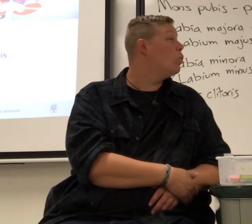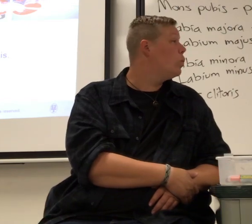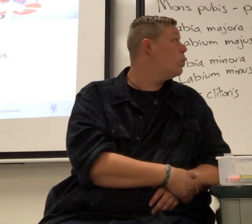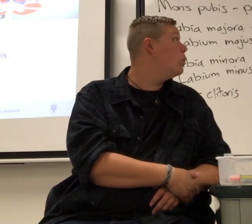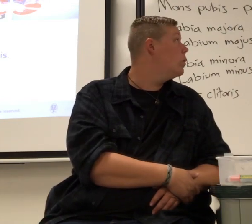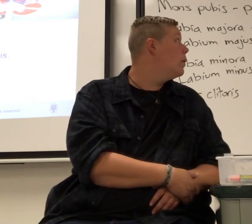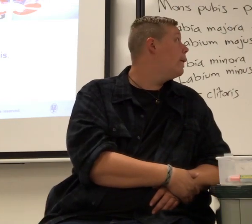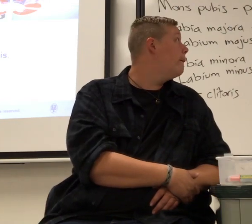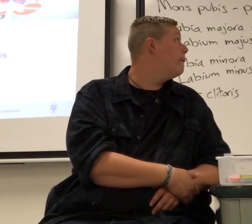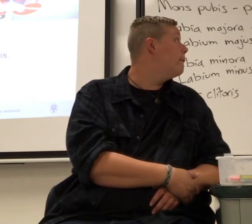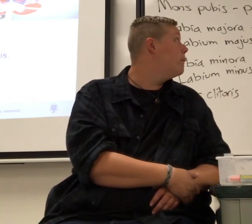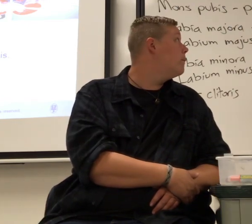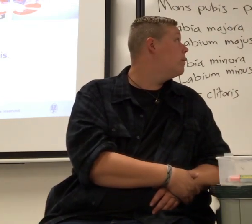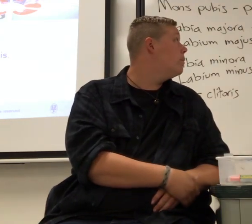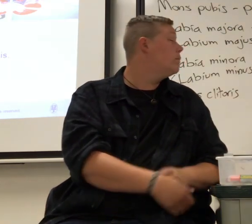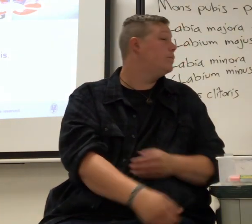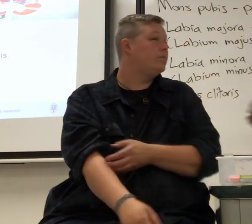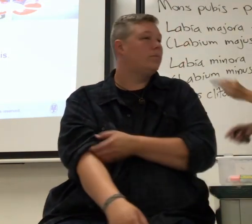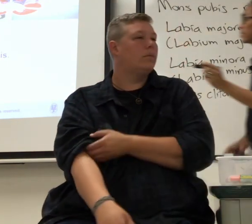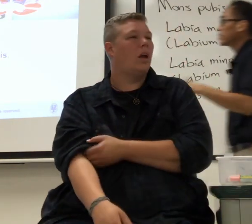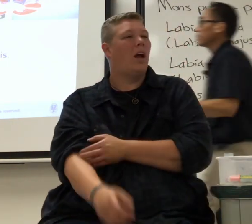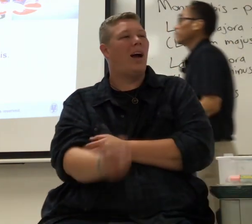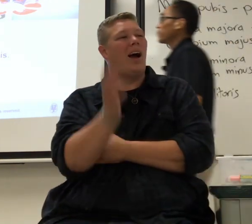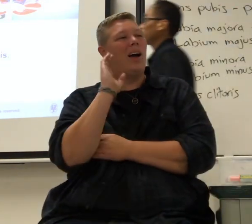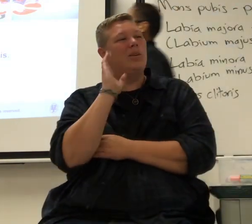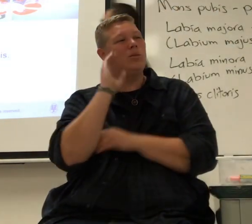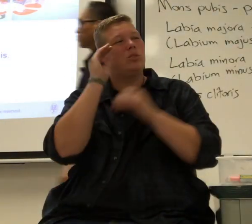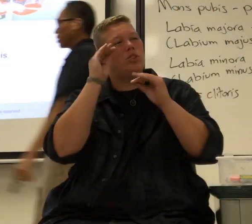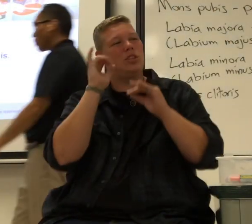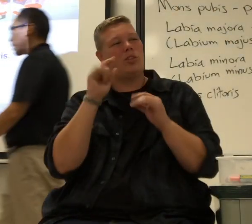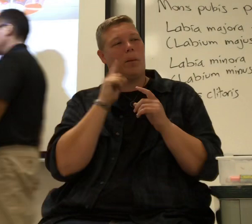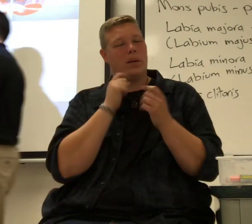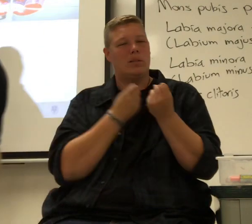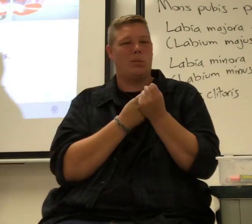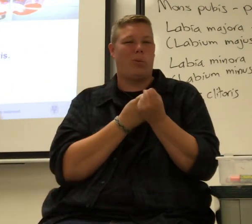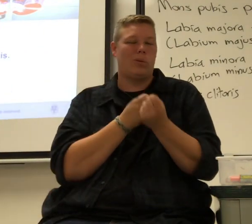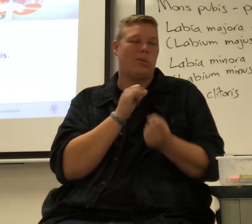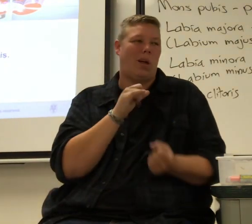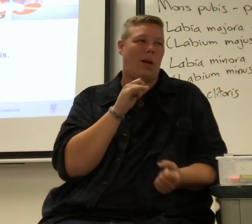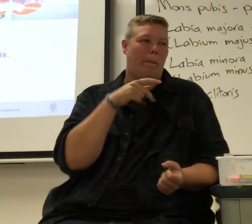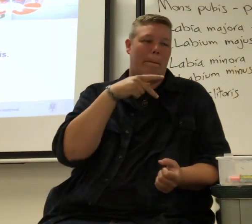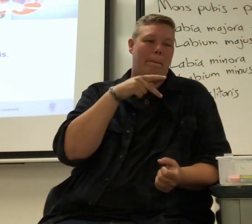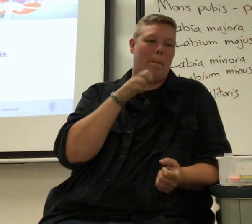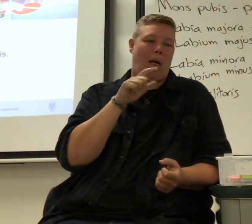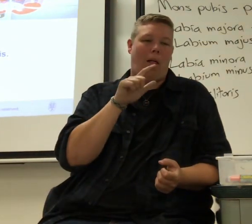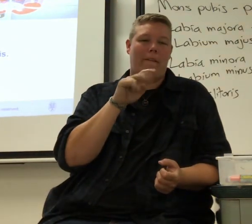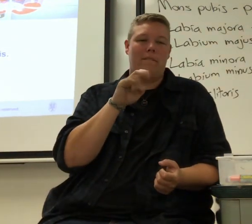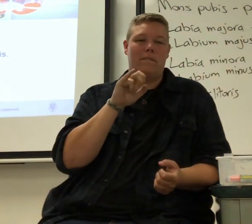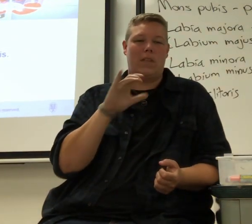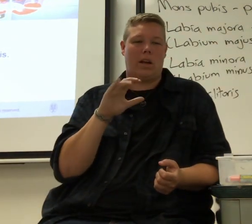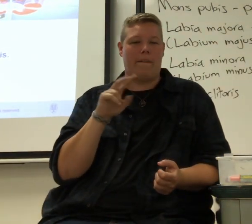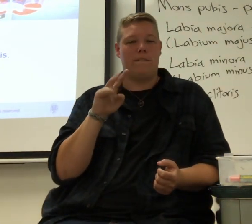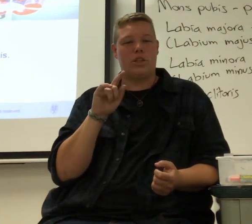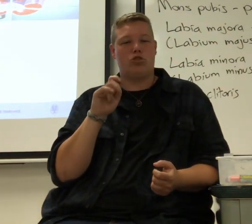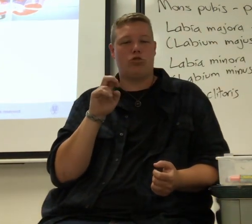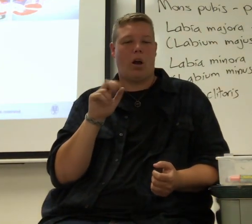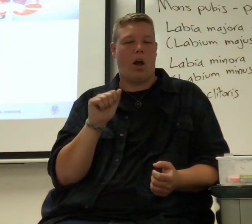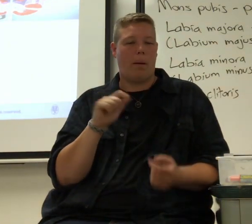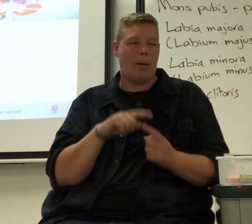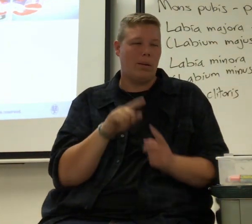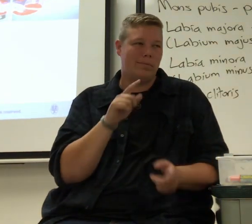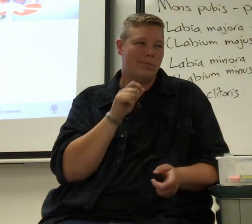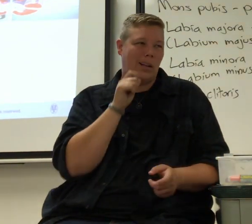I used to teach it because it supports the pelvic viscera, but it doesn't have a direct function in reproduction, so I dropped